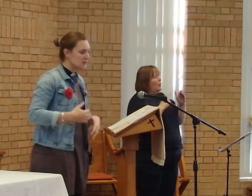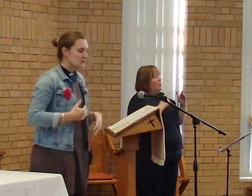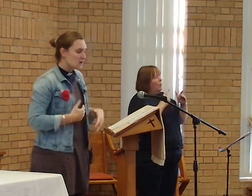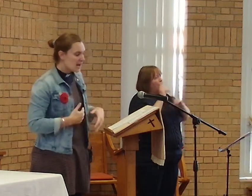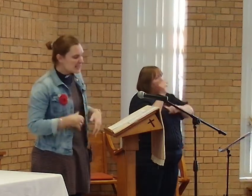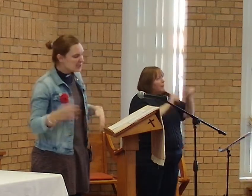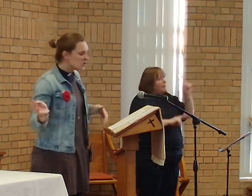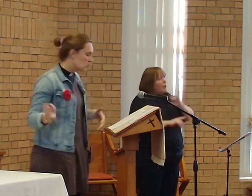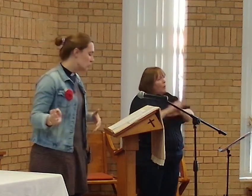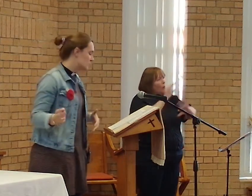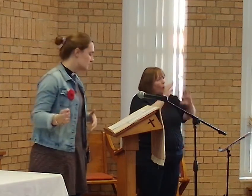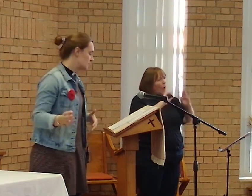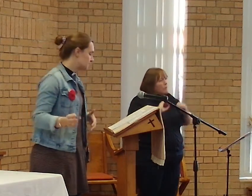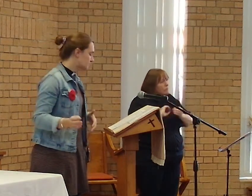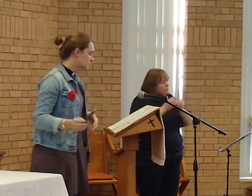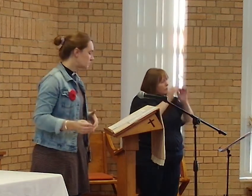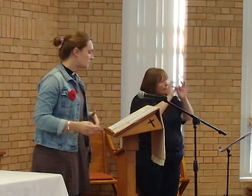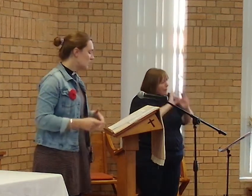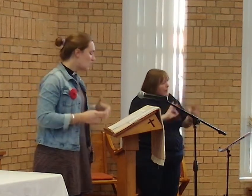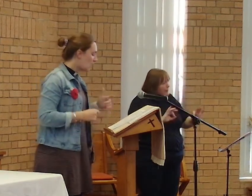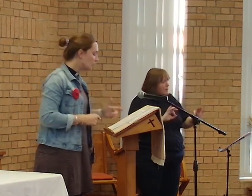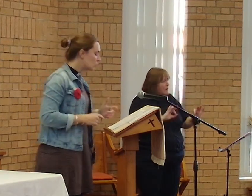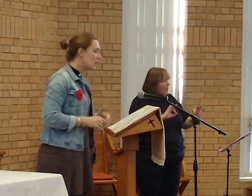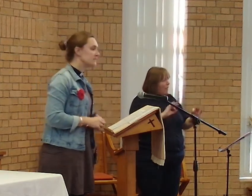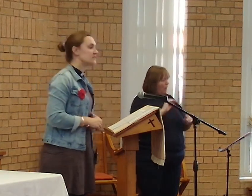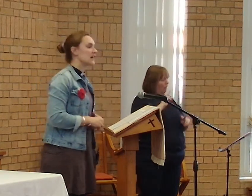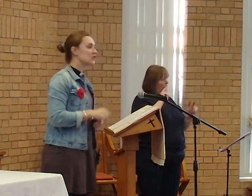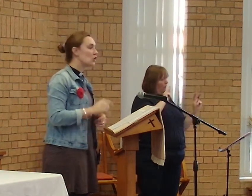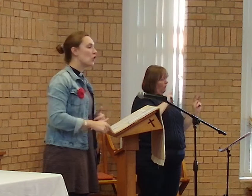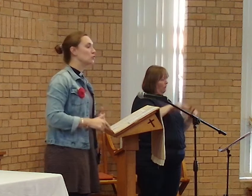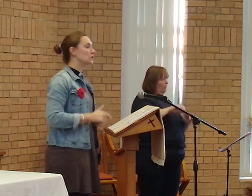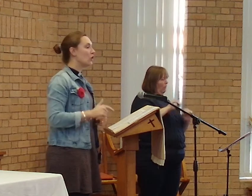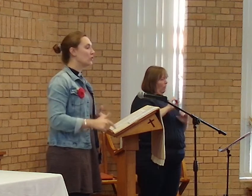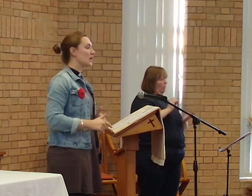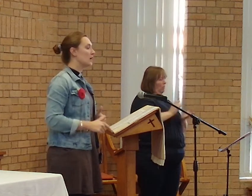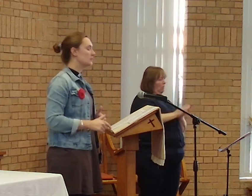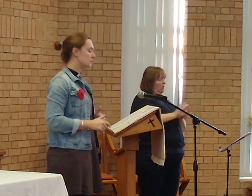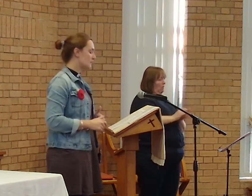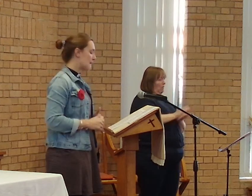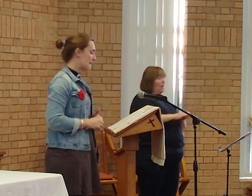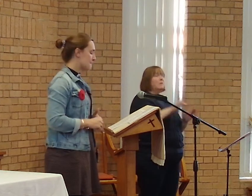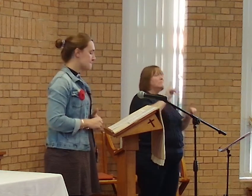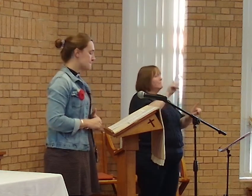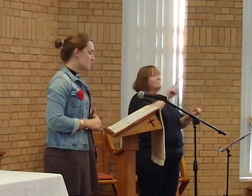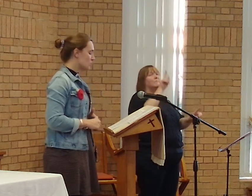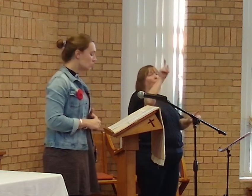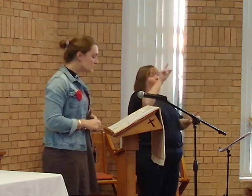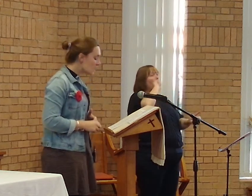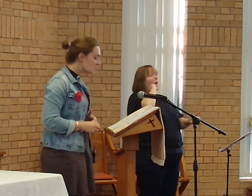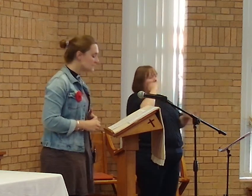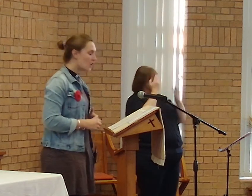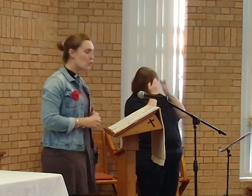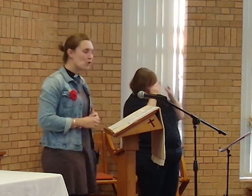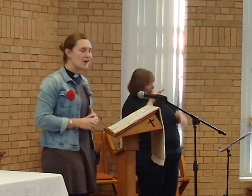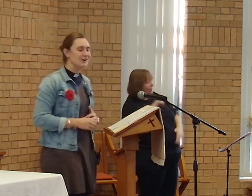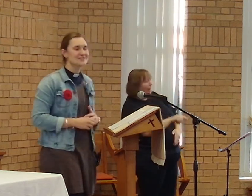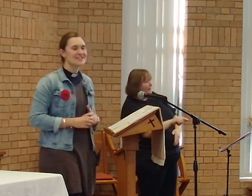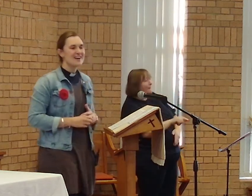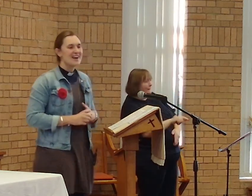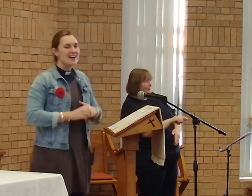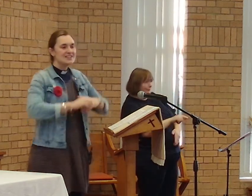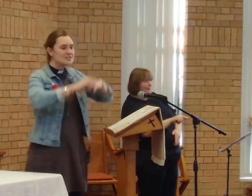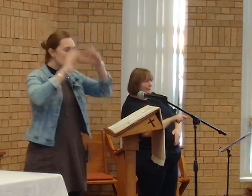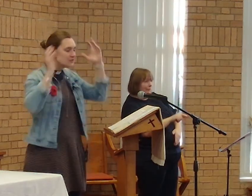kind of ignored, are the ones that God will honour. God turns our